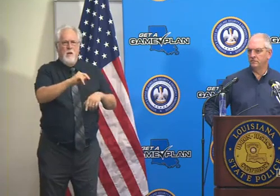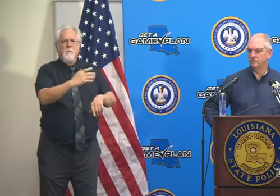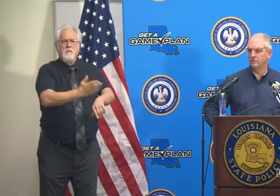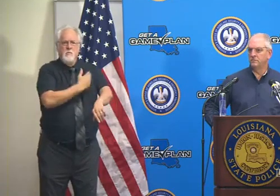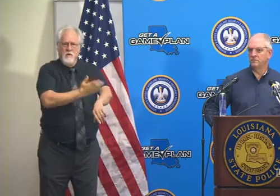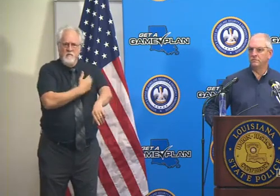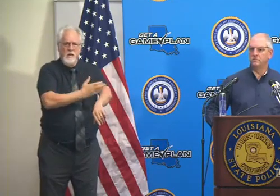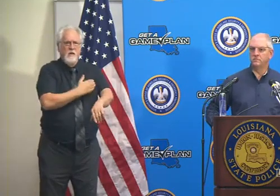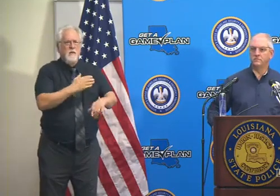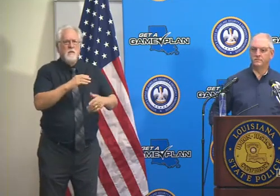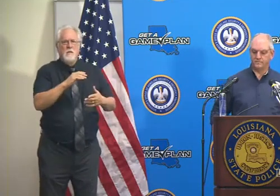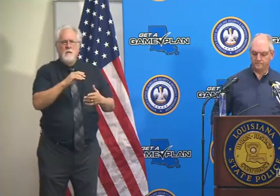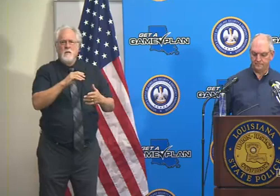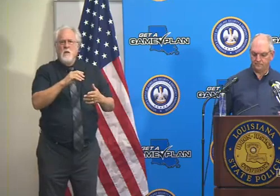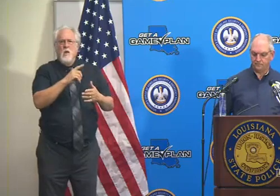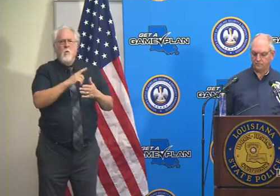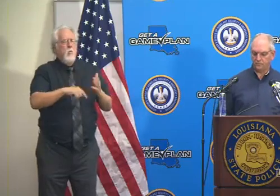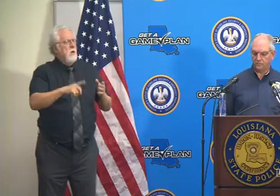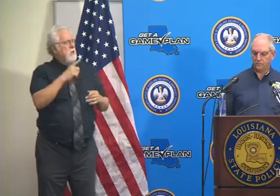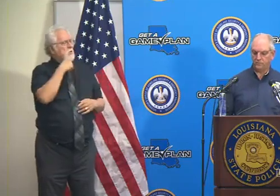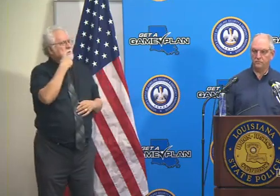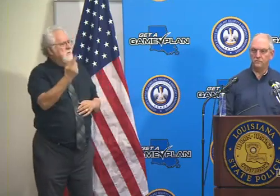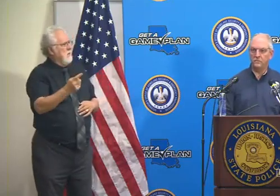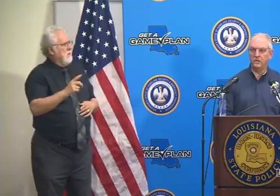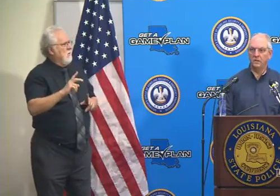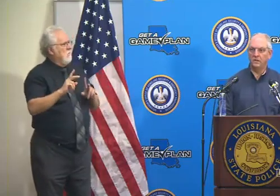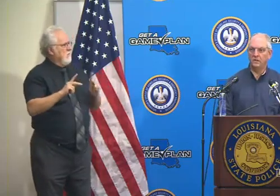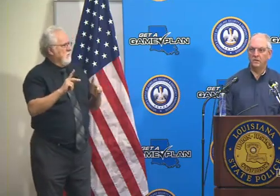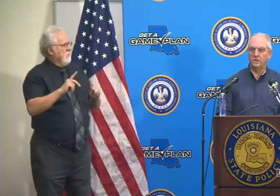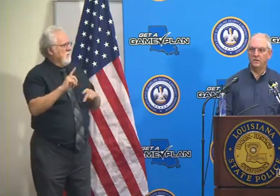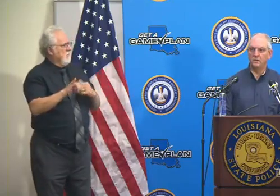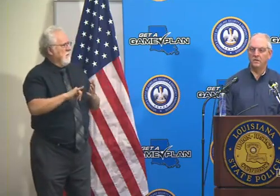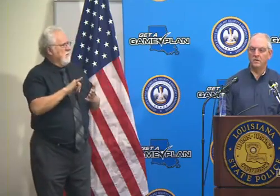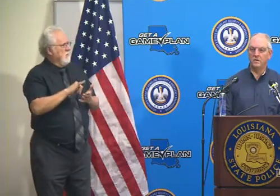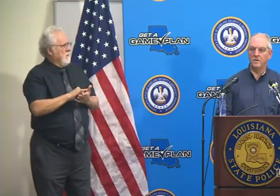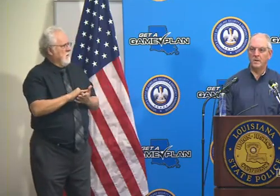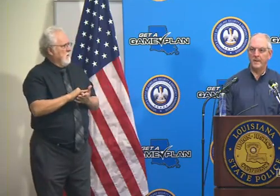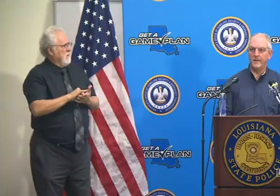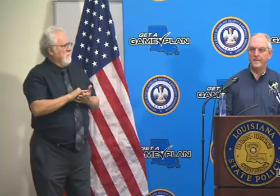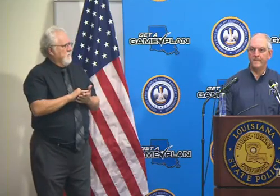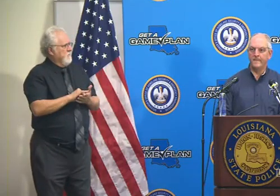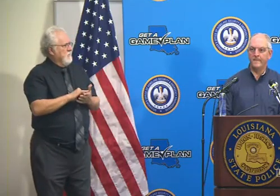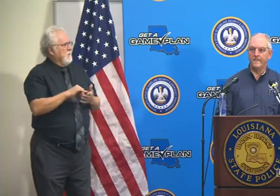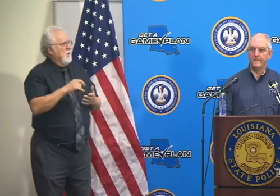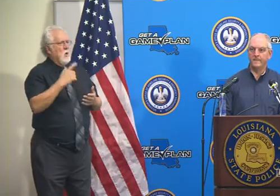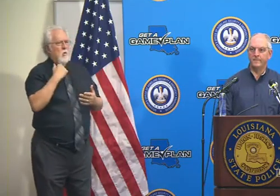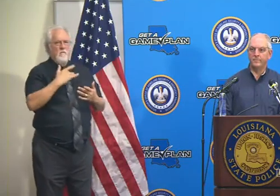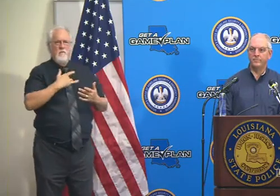other tenants. Mm-hmm. What would you tell renters or tenants who